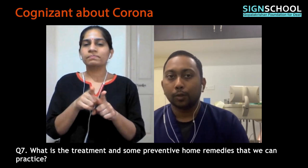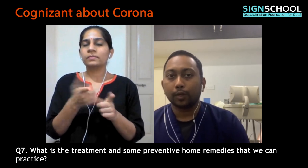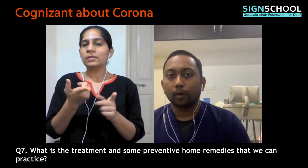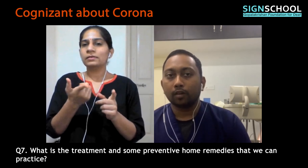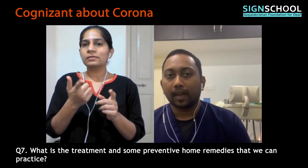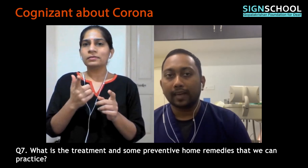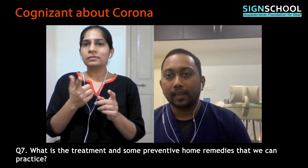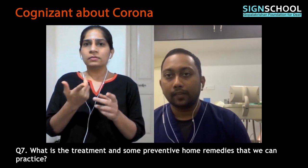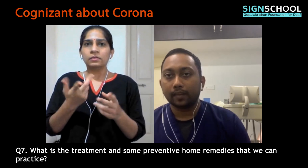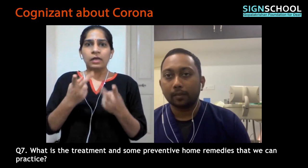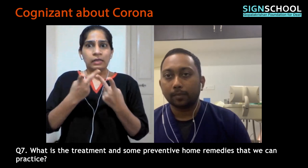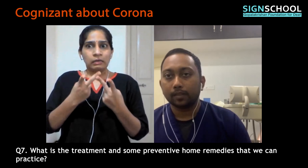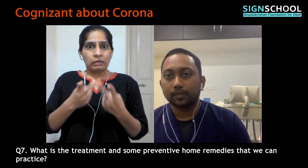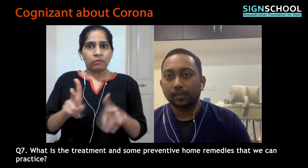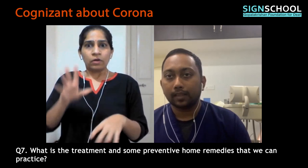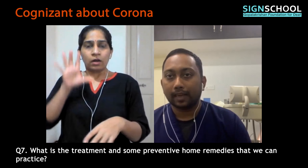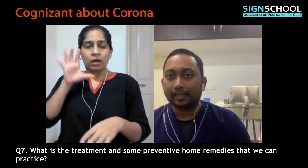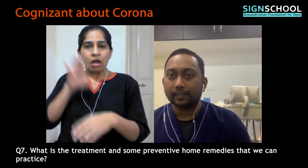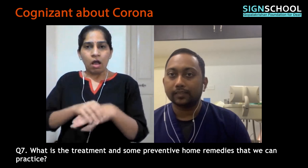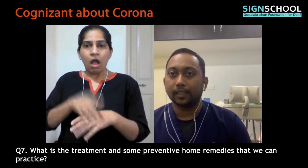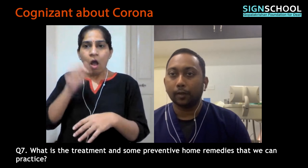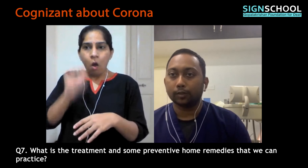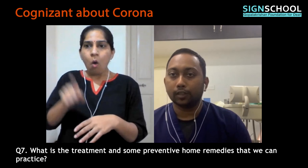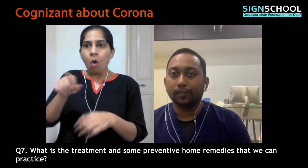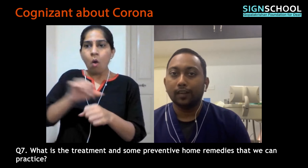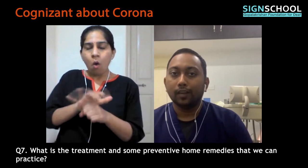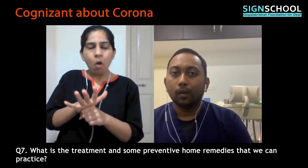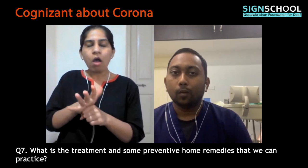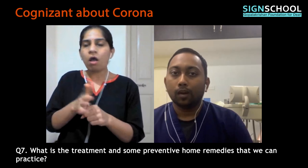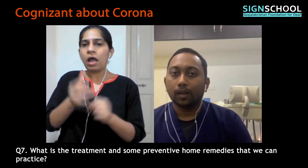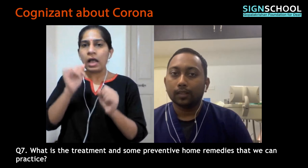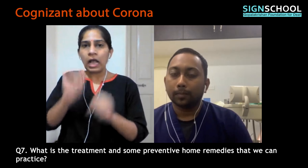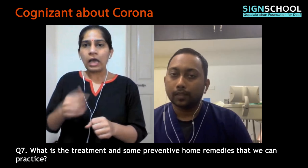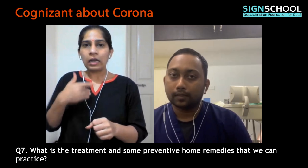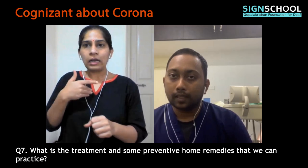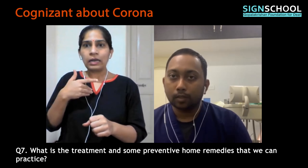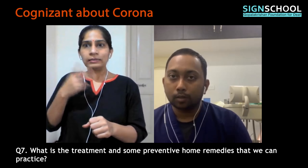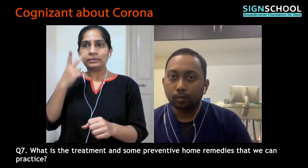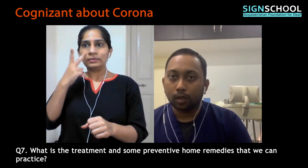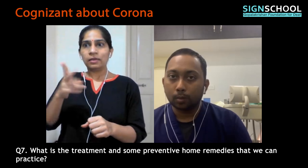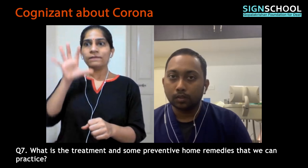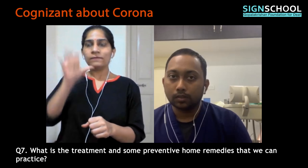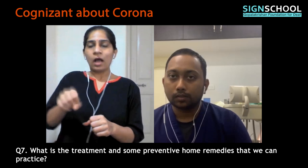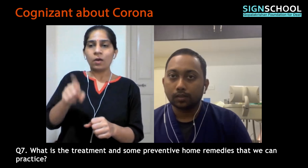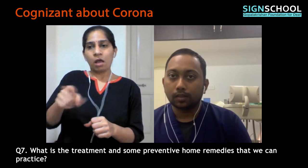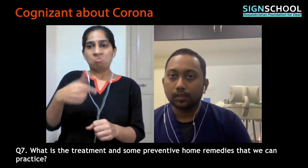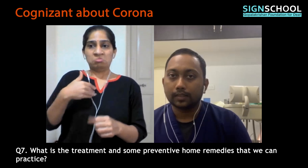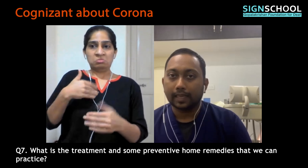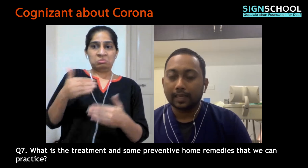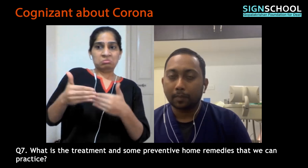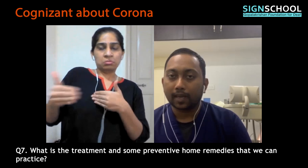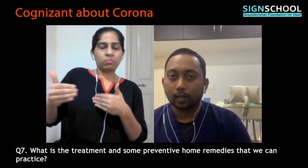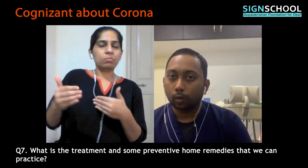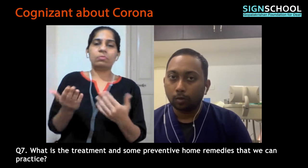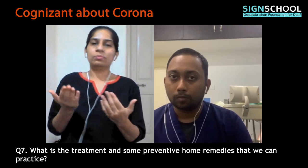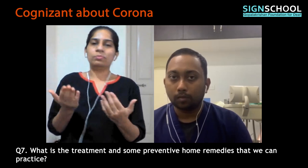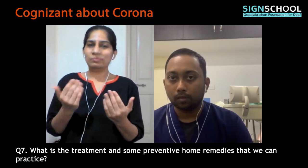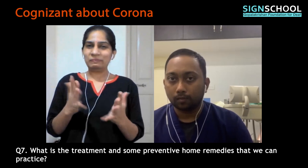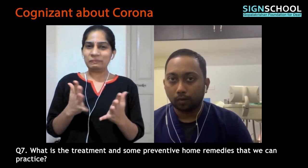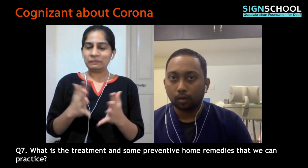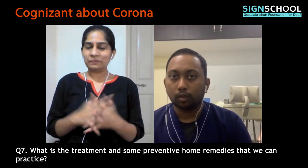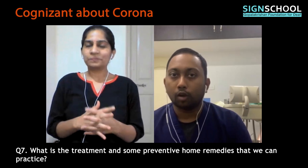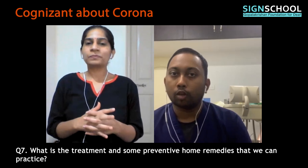symptom, so you cannot identify a person and distance yourself. The best thing to do now is staying back at